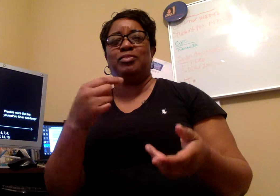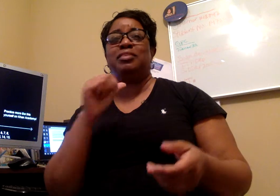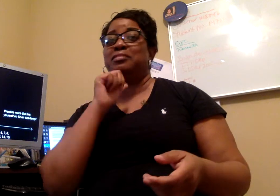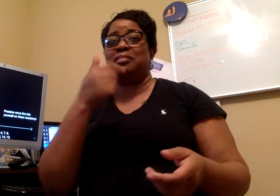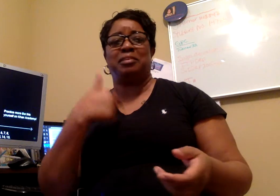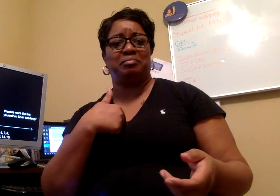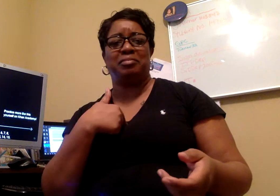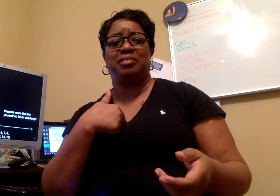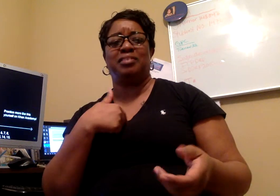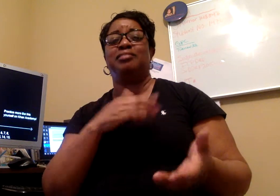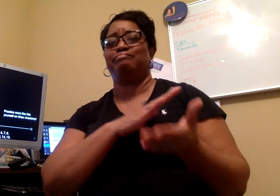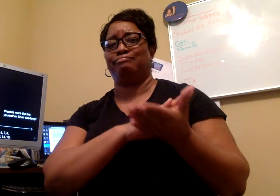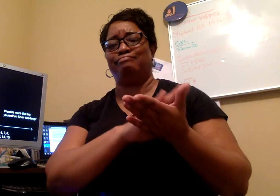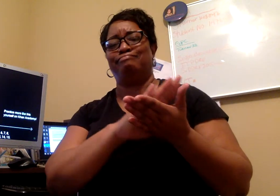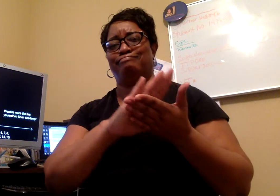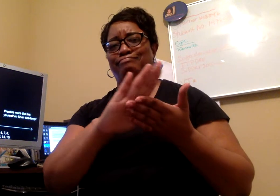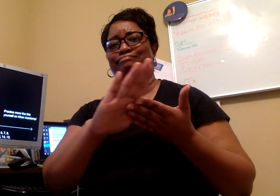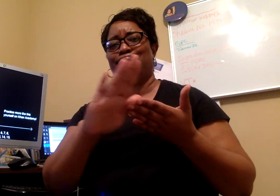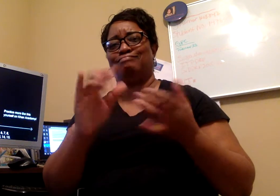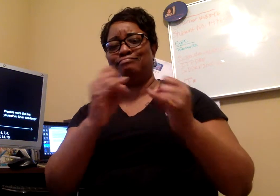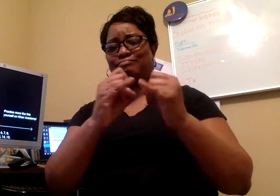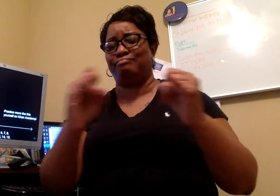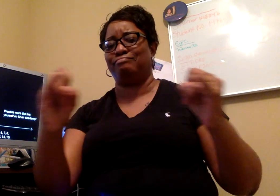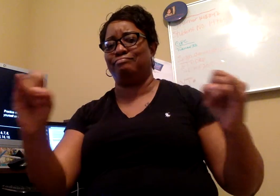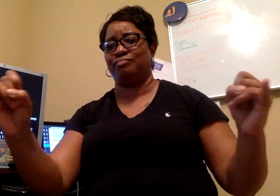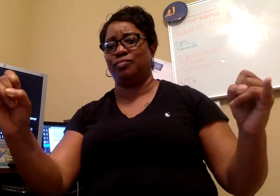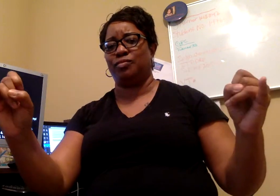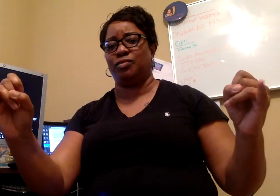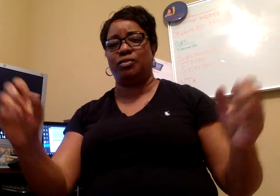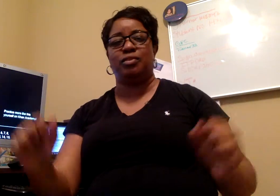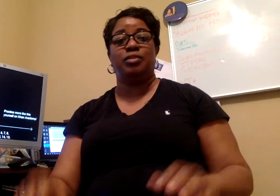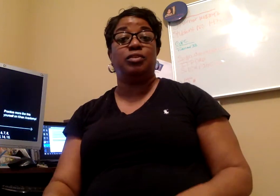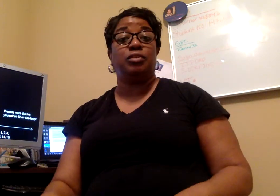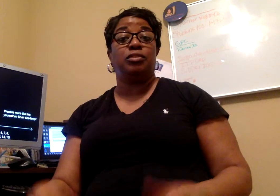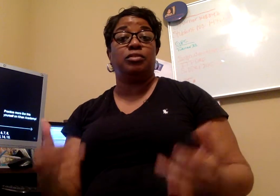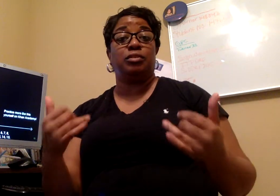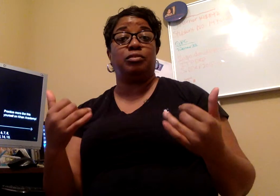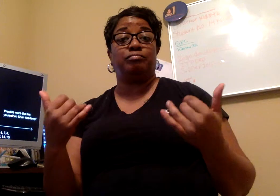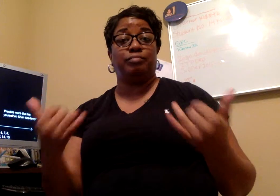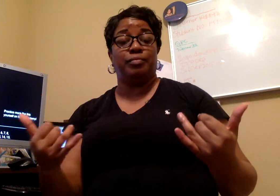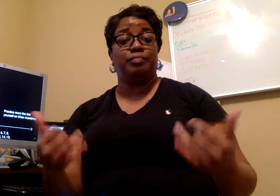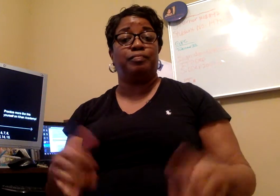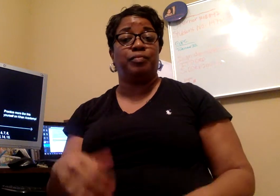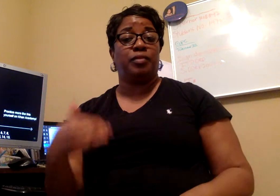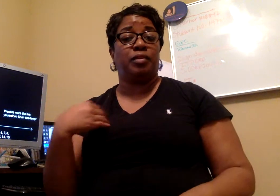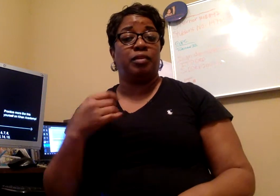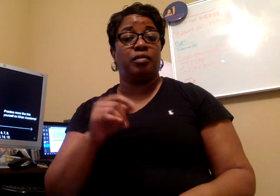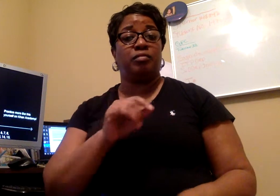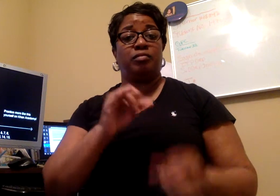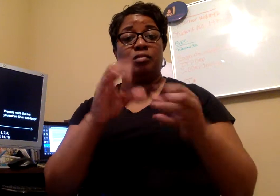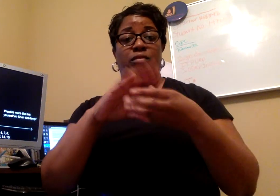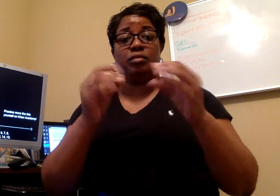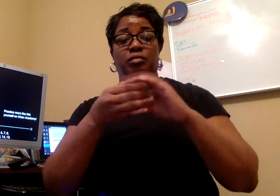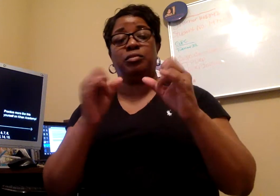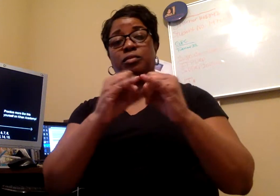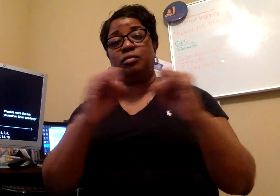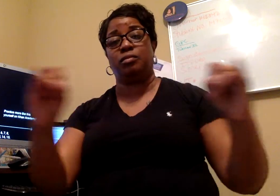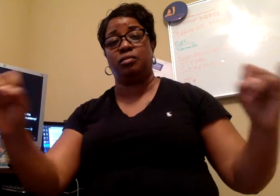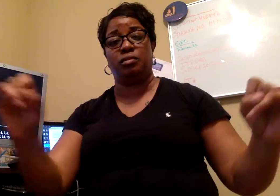1, 2, 3, 4, 5, 6, 7,